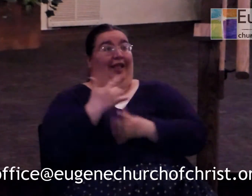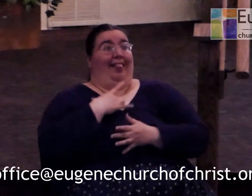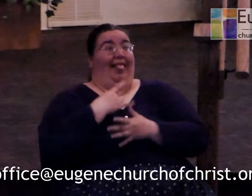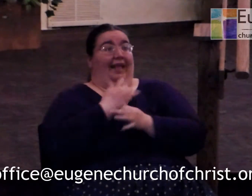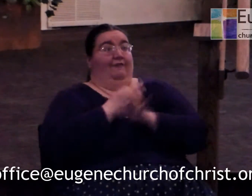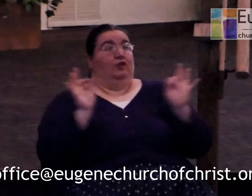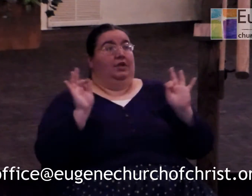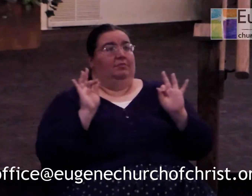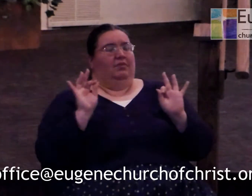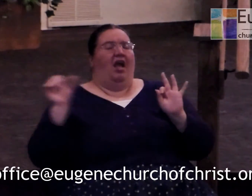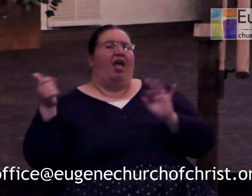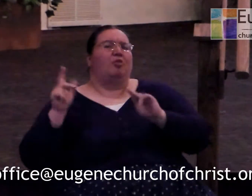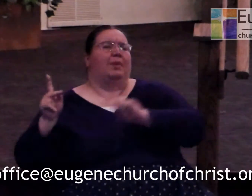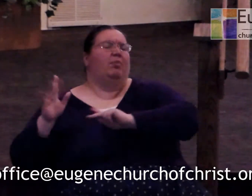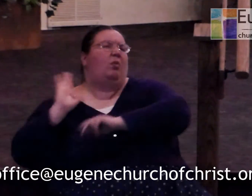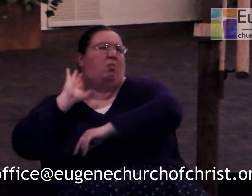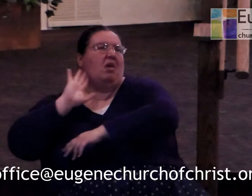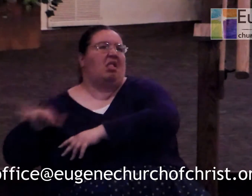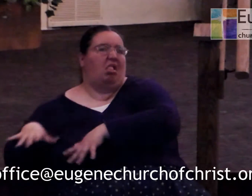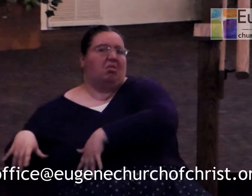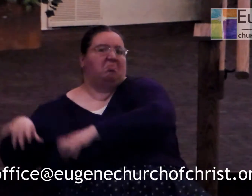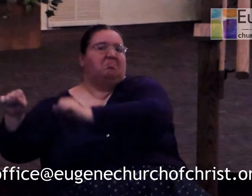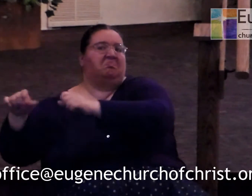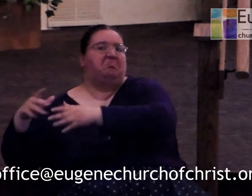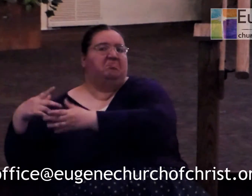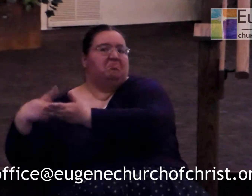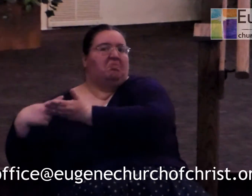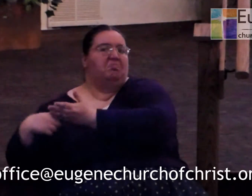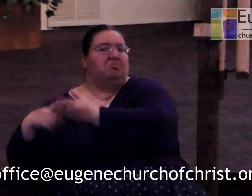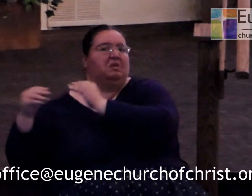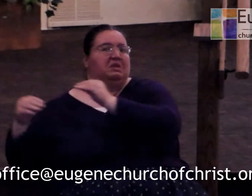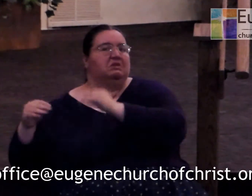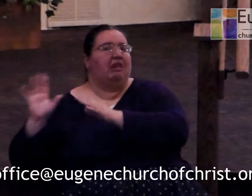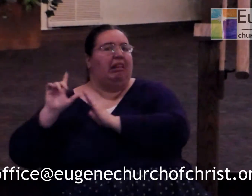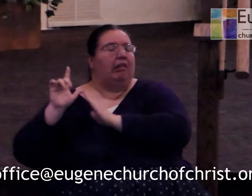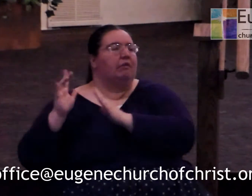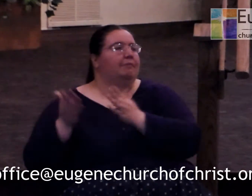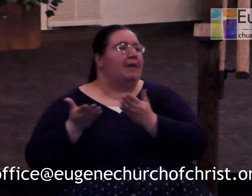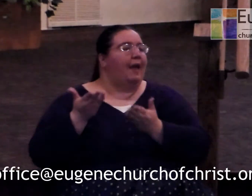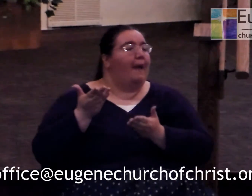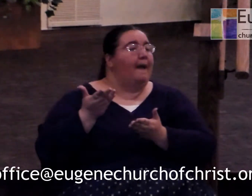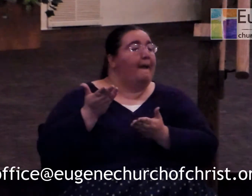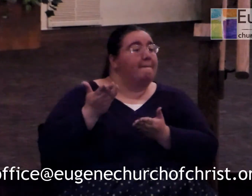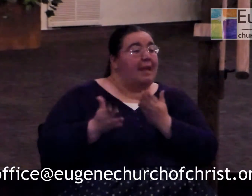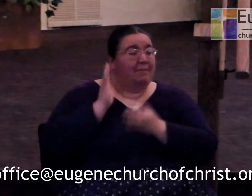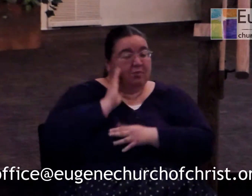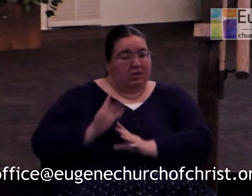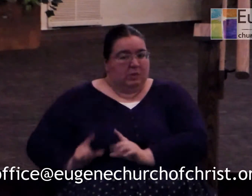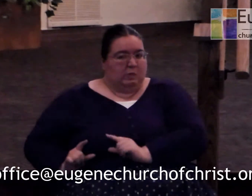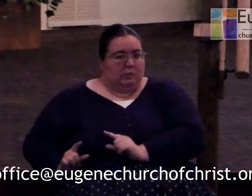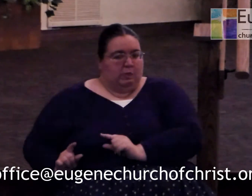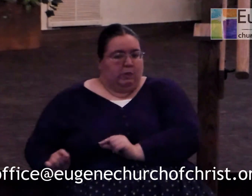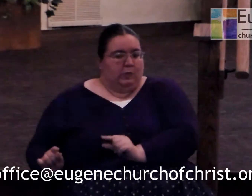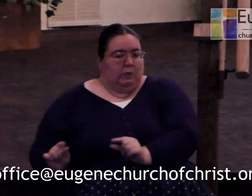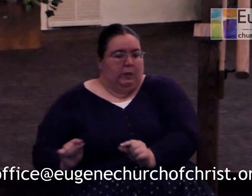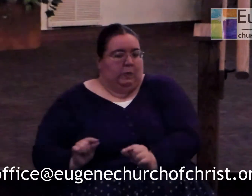else will pick this up and talk about it. Or maybe we'll still talk about it here and there, but we'll try to be on the down